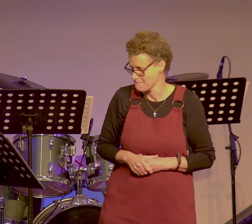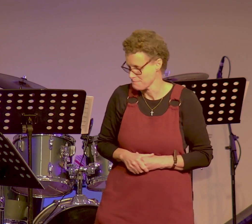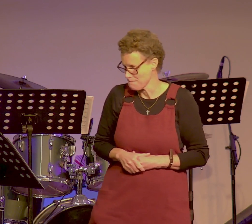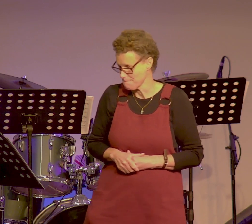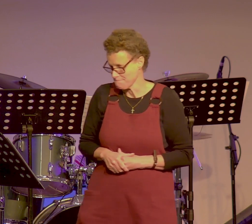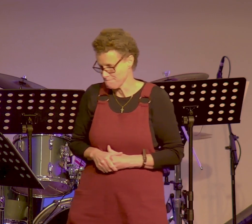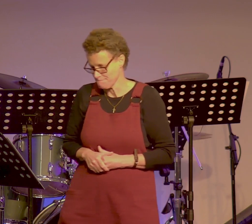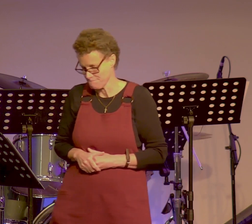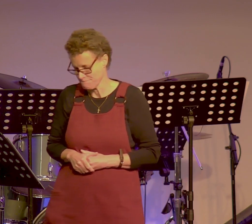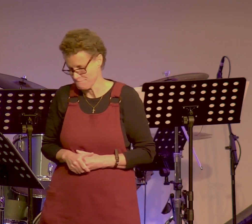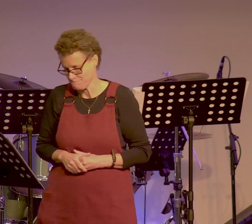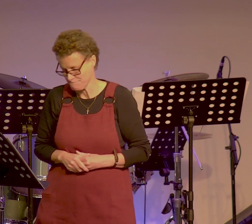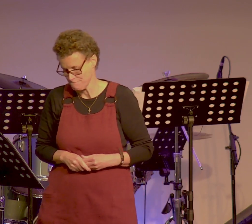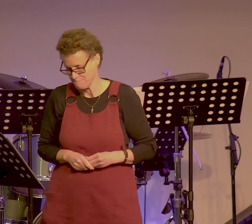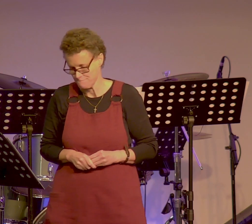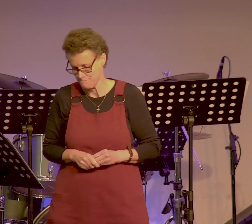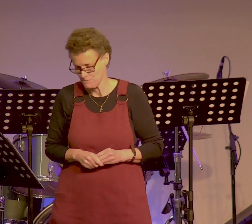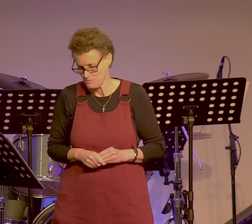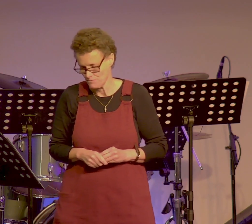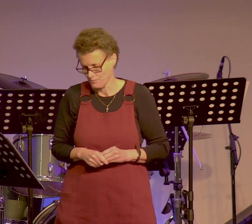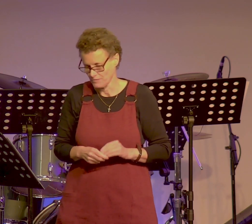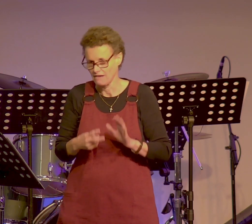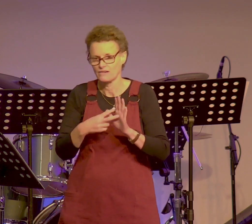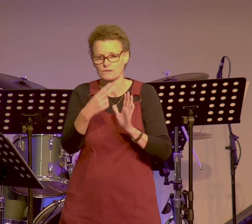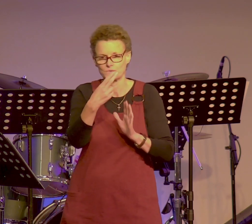to him at all times.